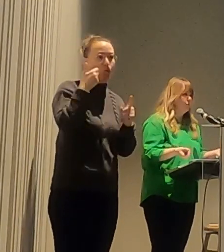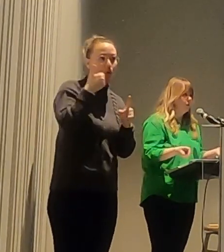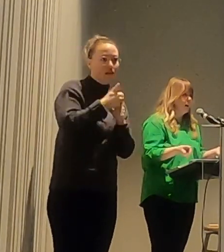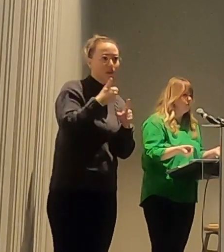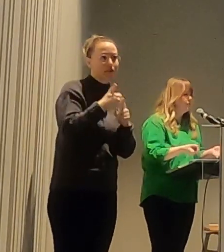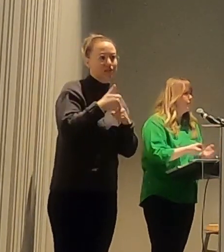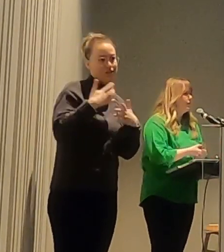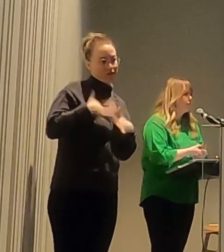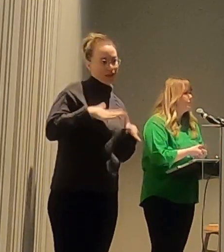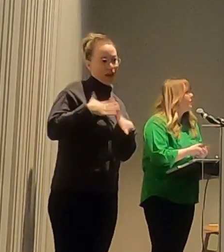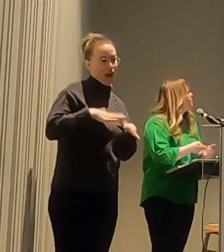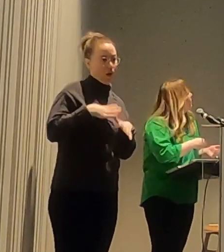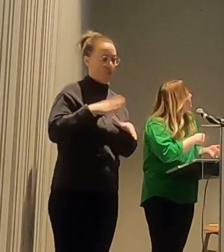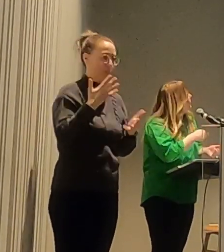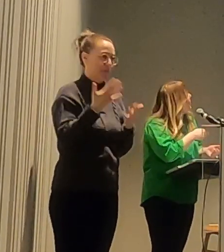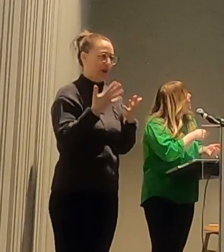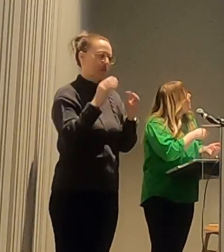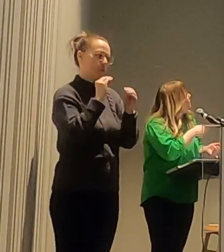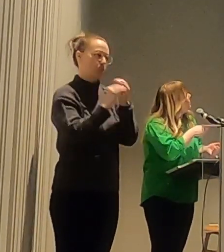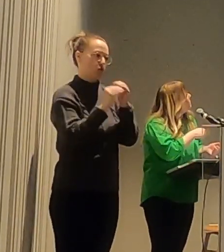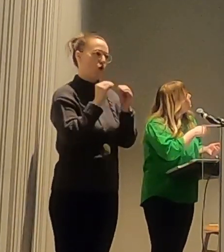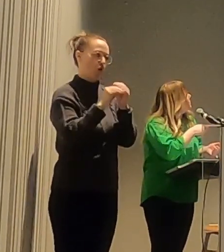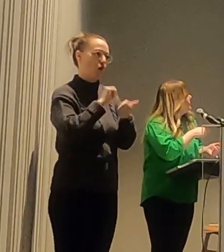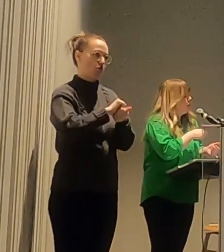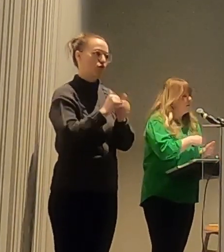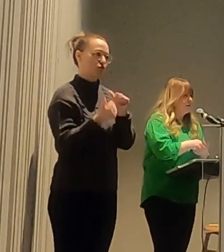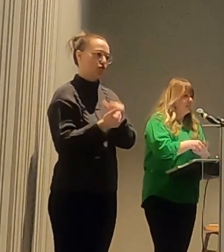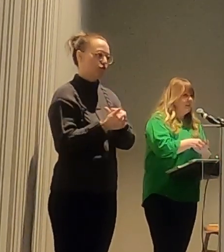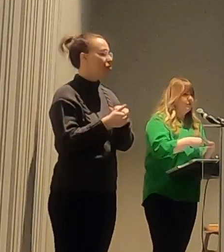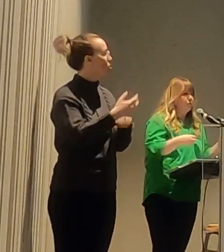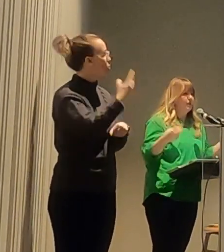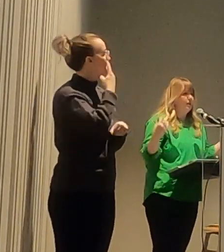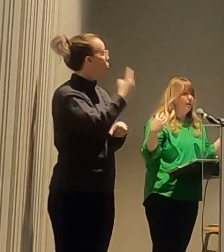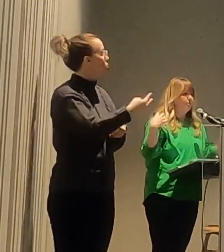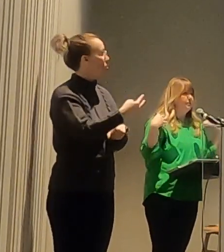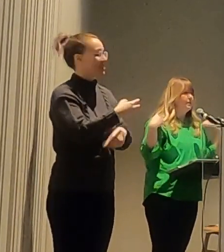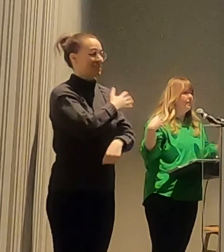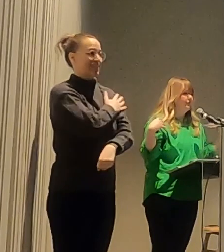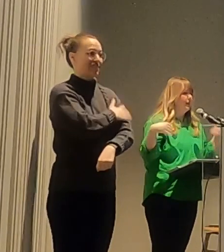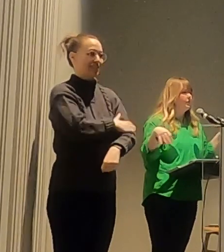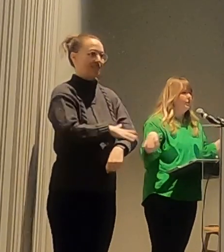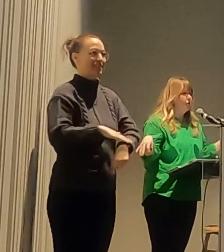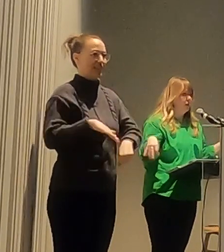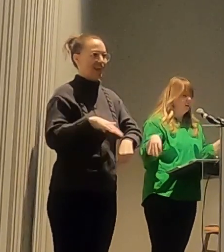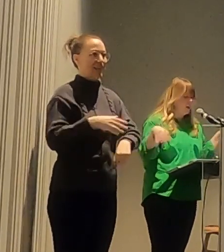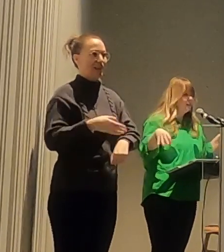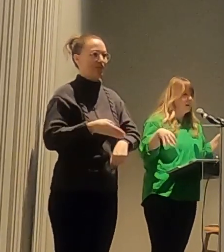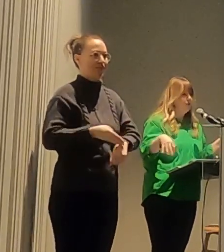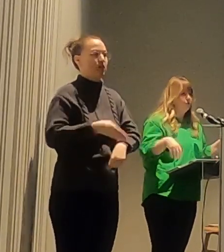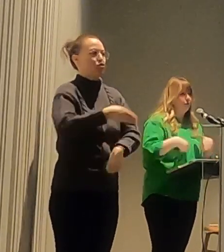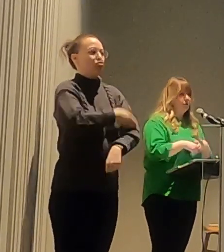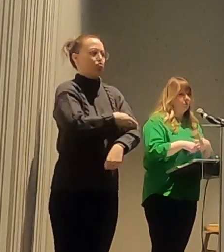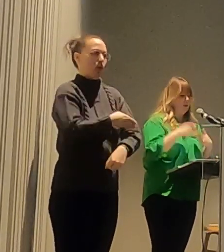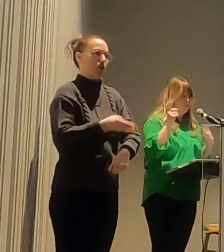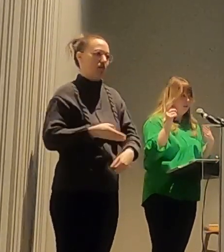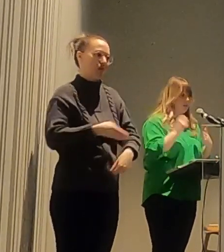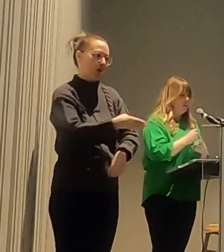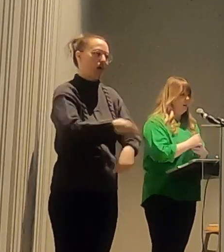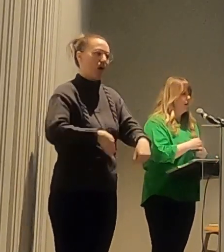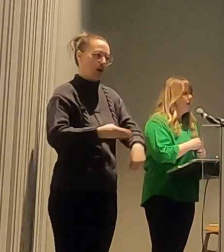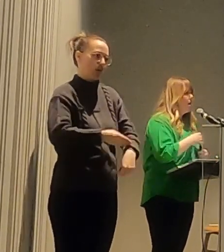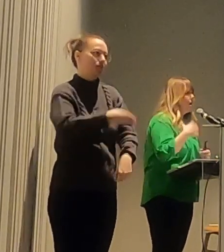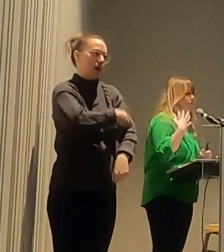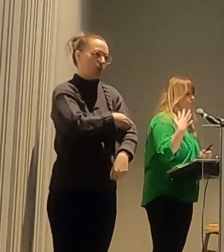as a beautiful gown. So it was altered. And you can also see that the sleeves were significantly cut down, which you'll be